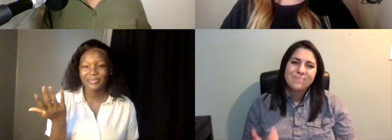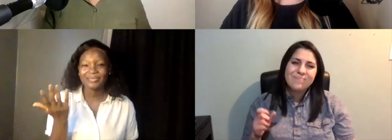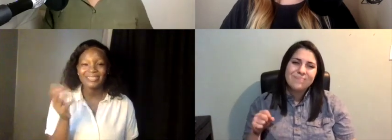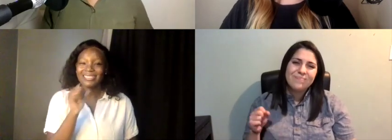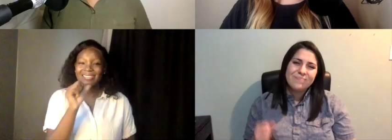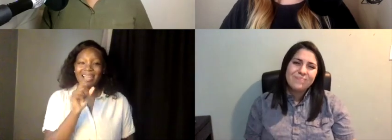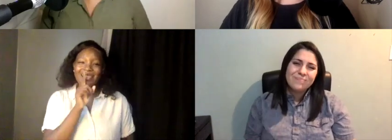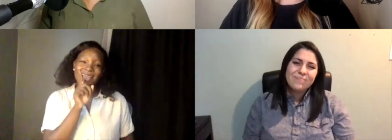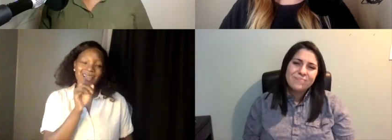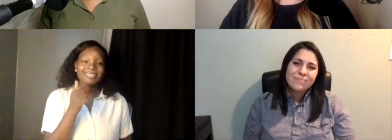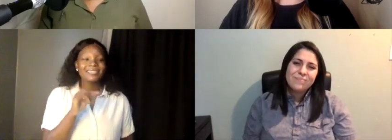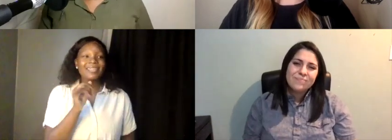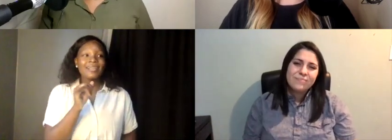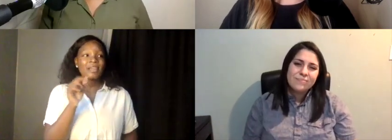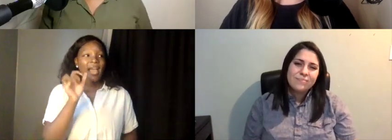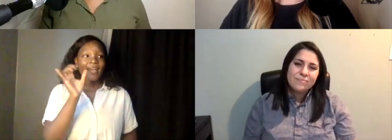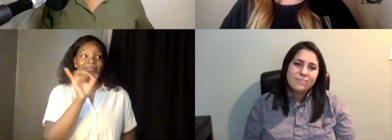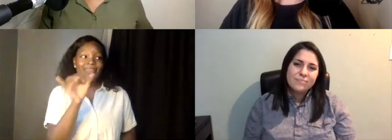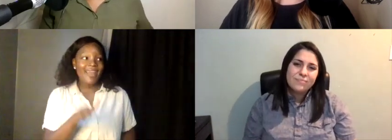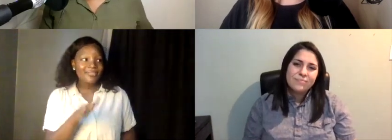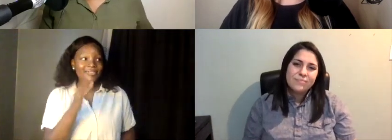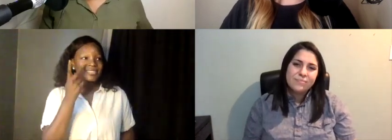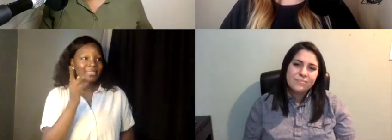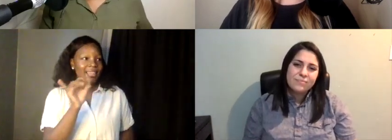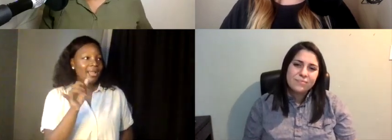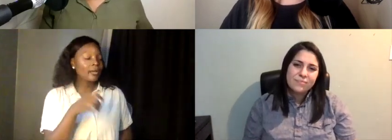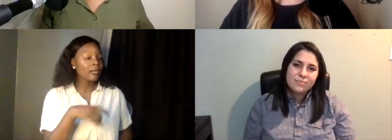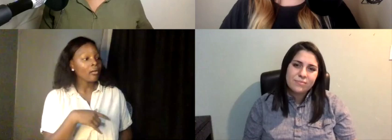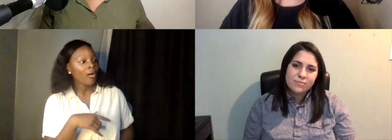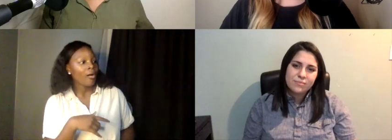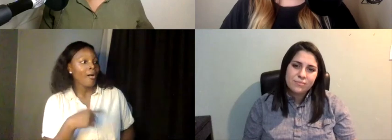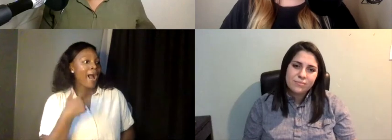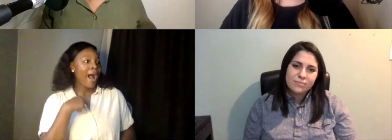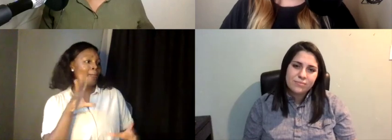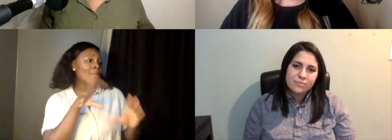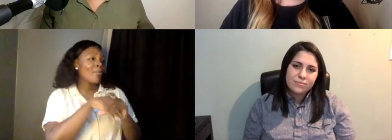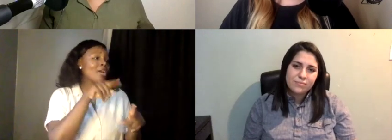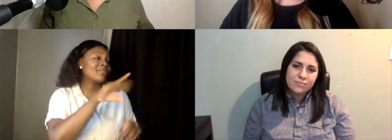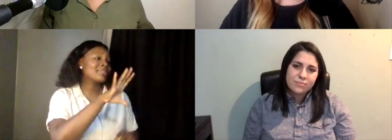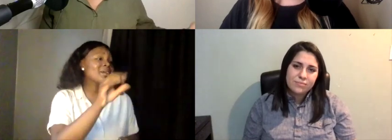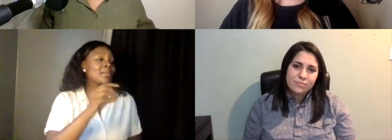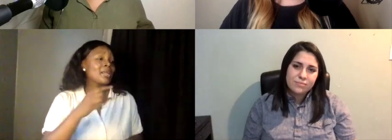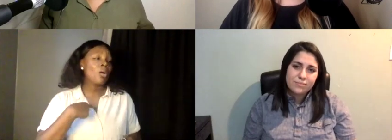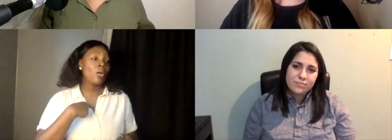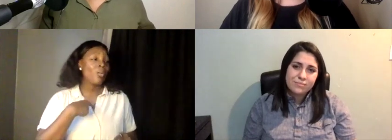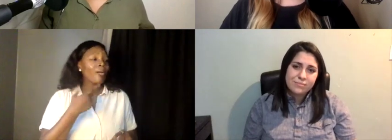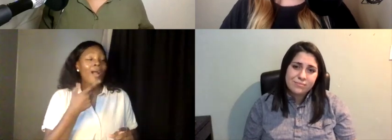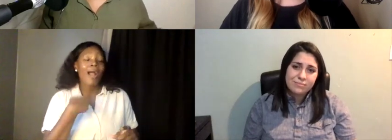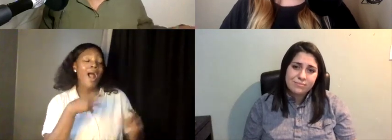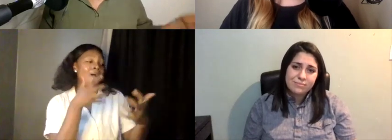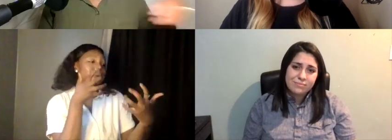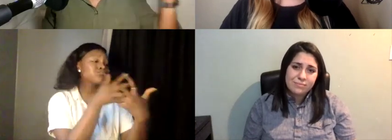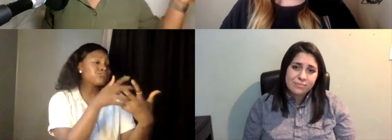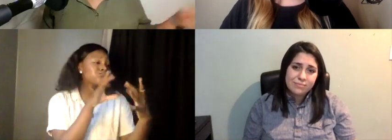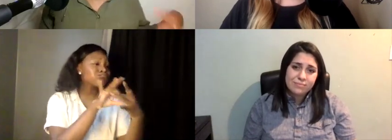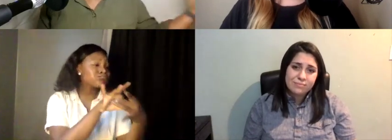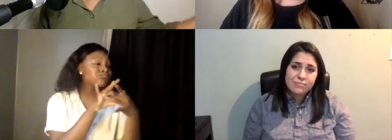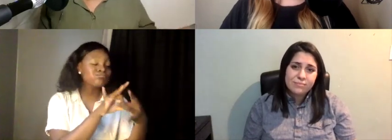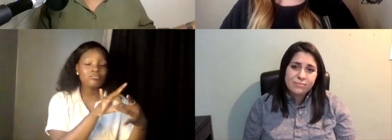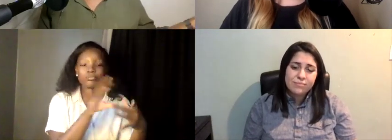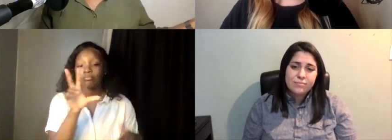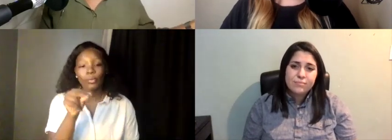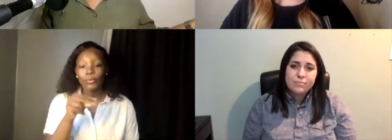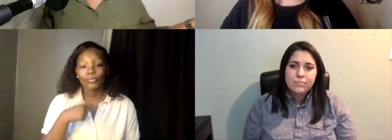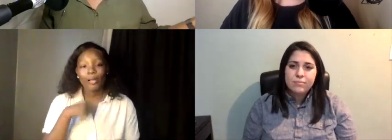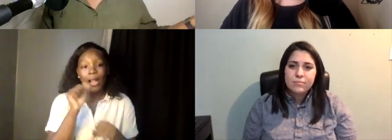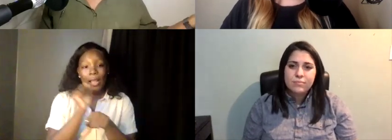of this company. Like, no, I'm not. Like, do I have stock in this company? No. So I'm not a part of this company. I'm a worker bee. And again, like, for the most part,